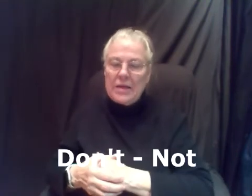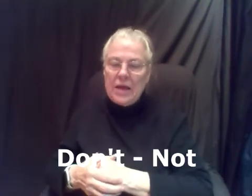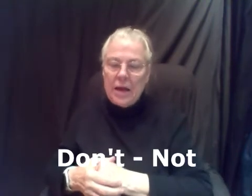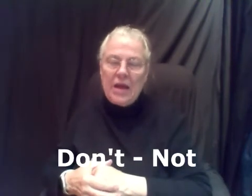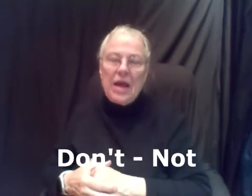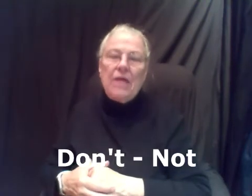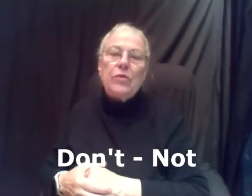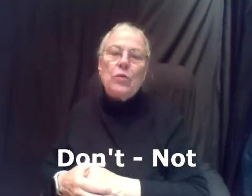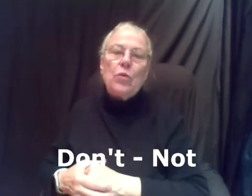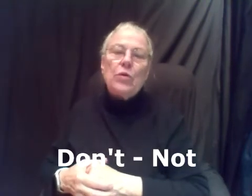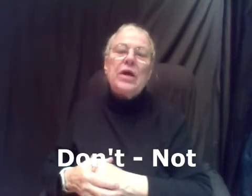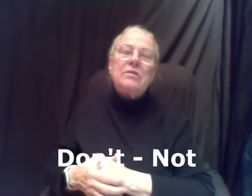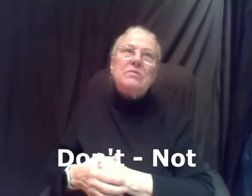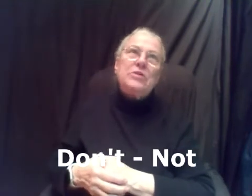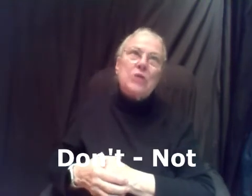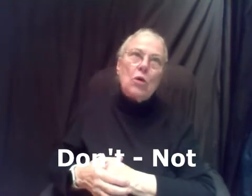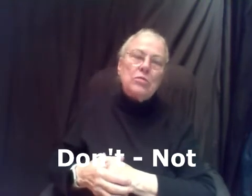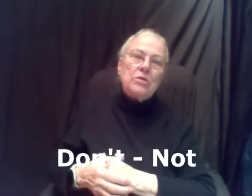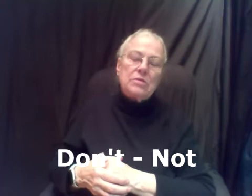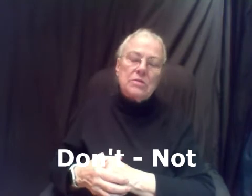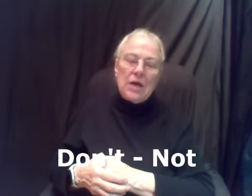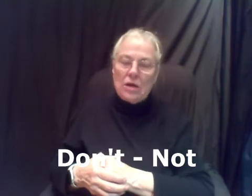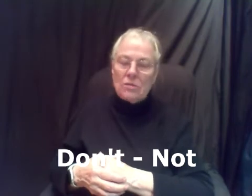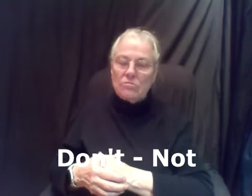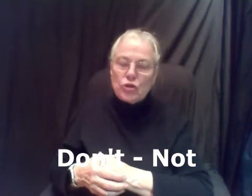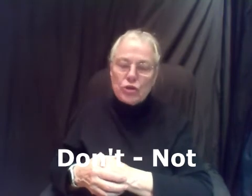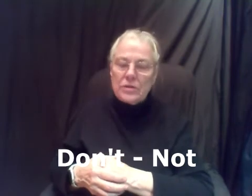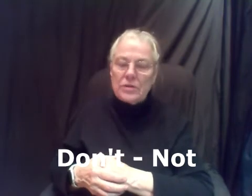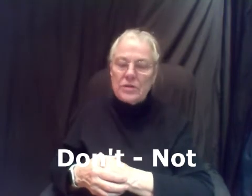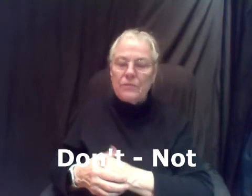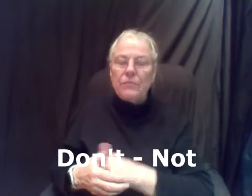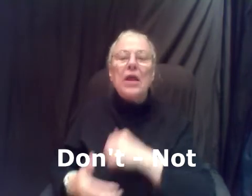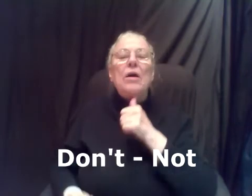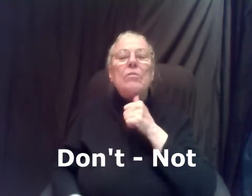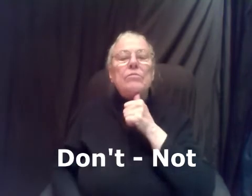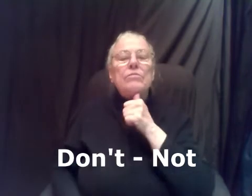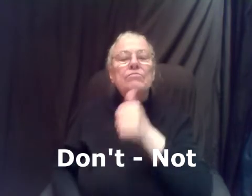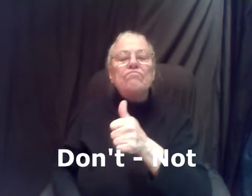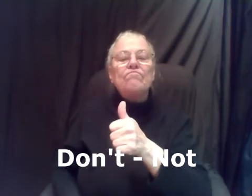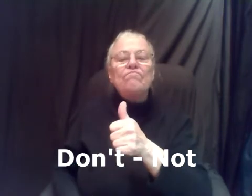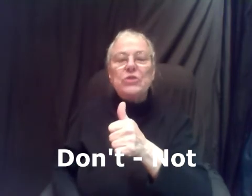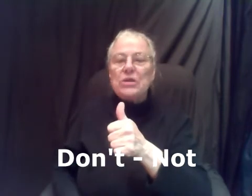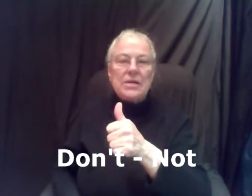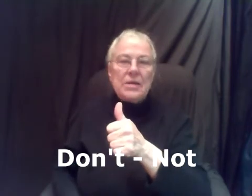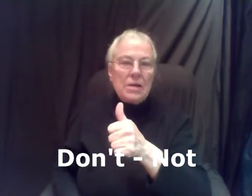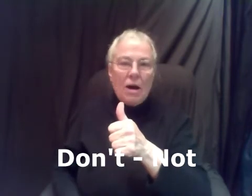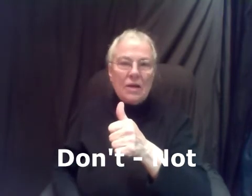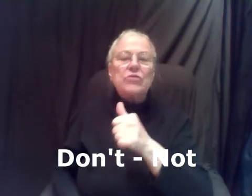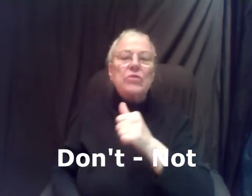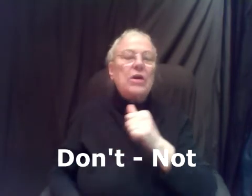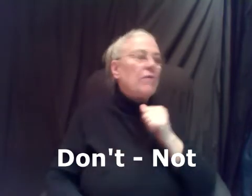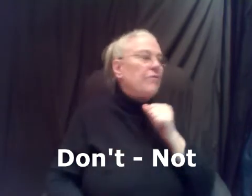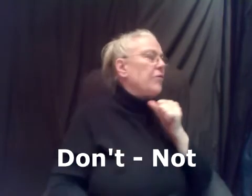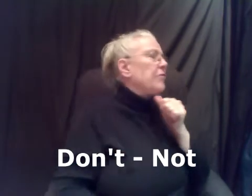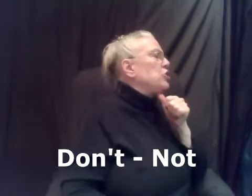Anytime they have the word don't, shouldn't, just not, straight off of the